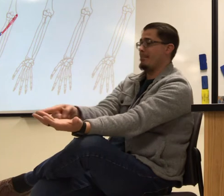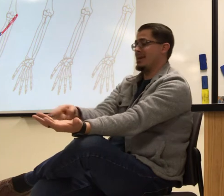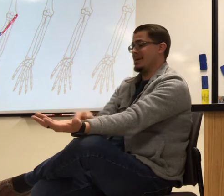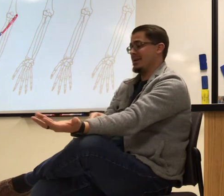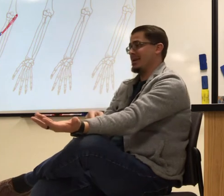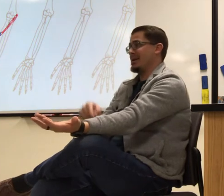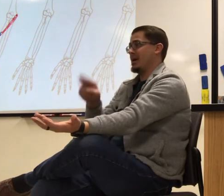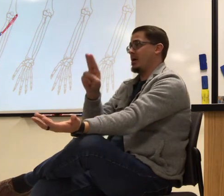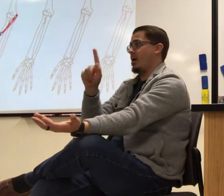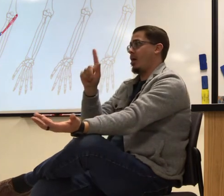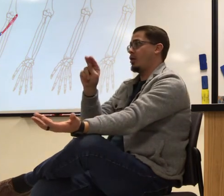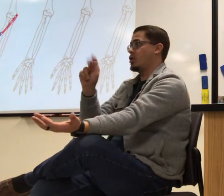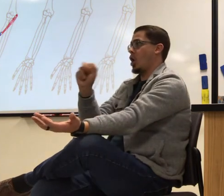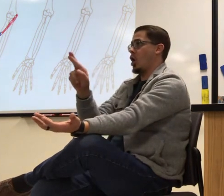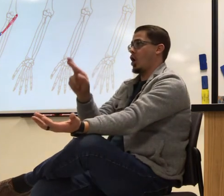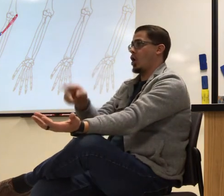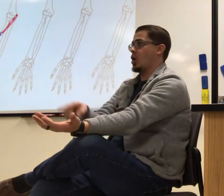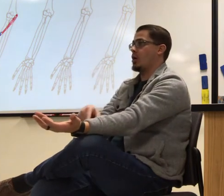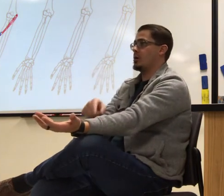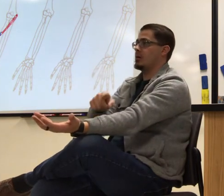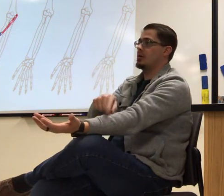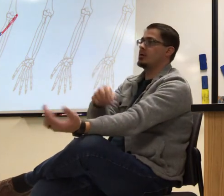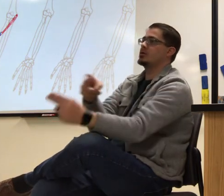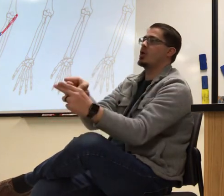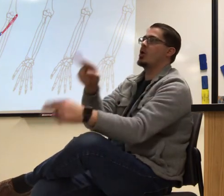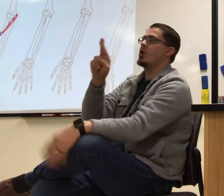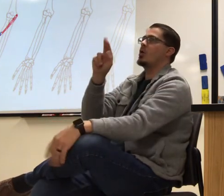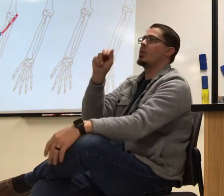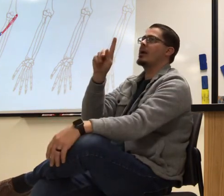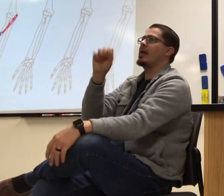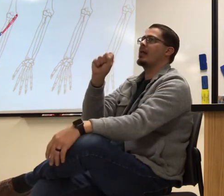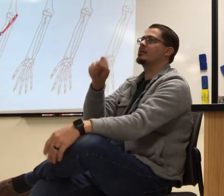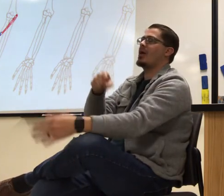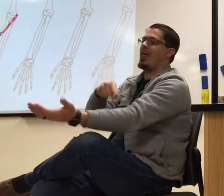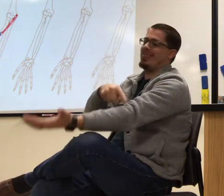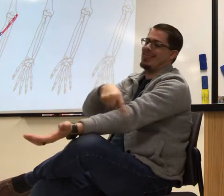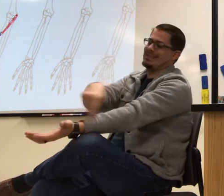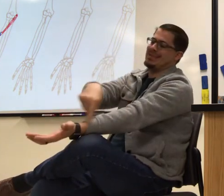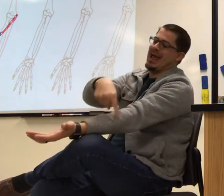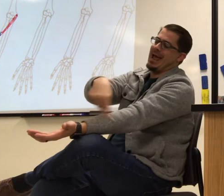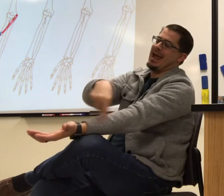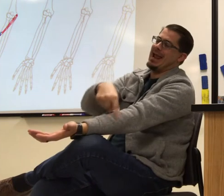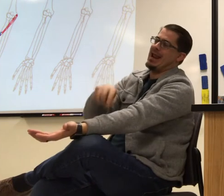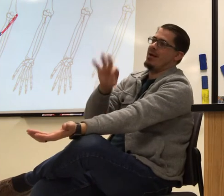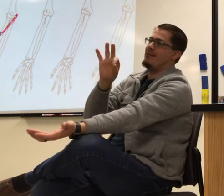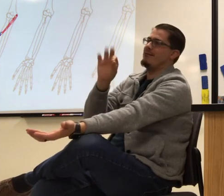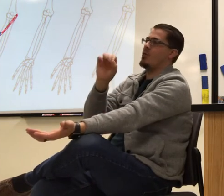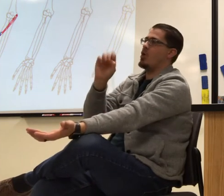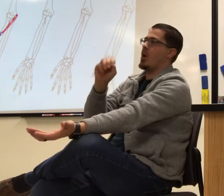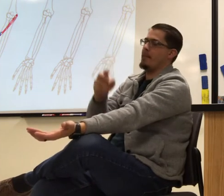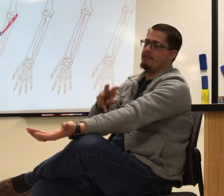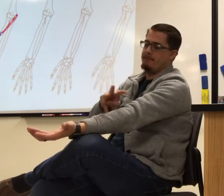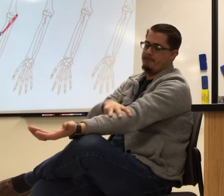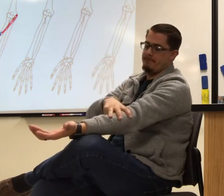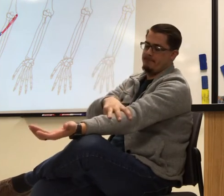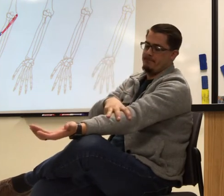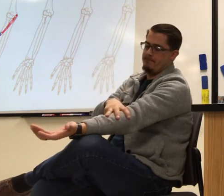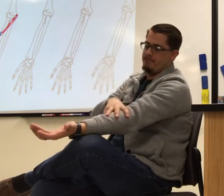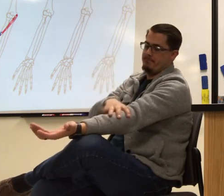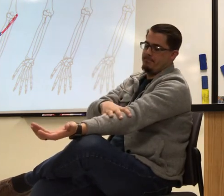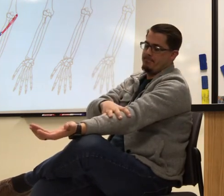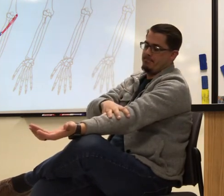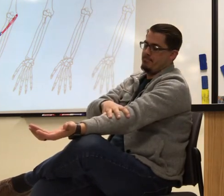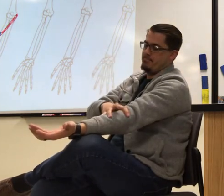is the ulnar side. They call it radialis. It's pretty much on that side of the forearm. Okay, flexor